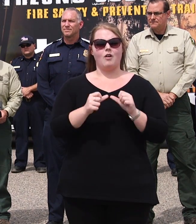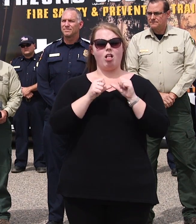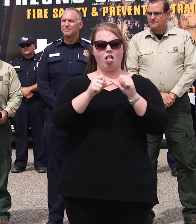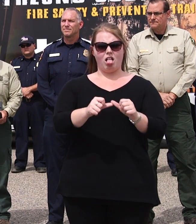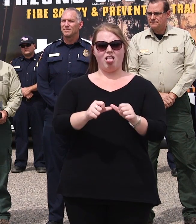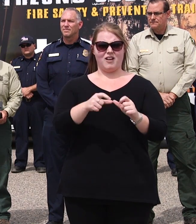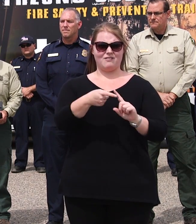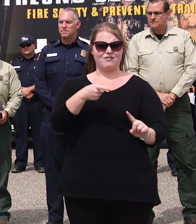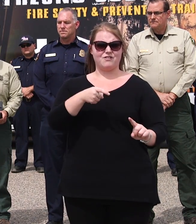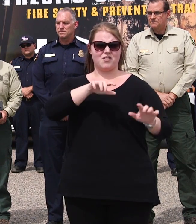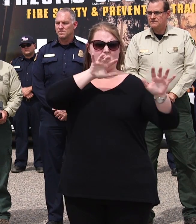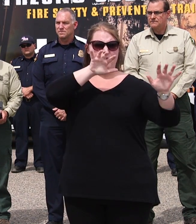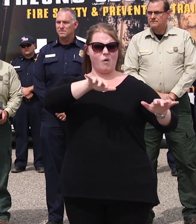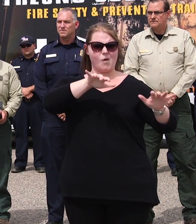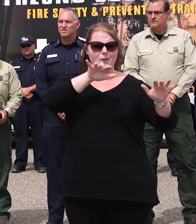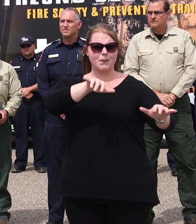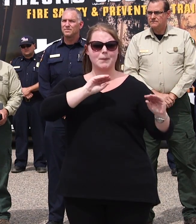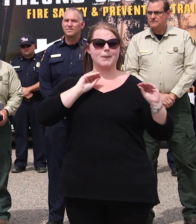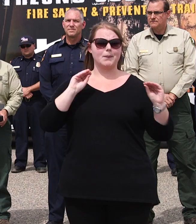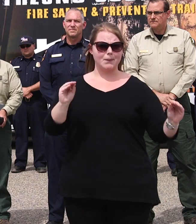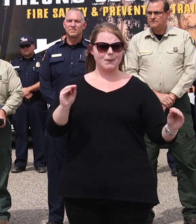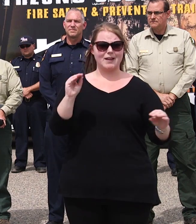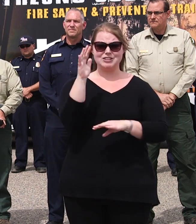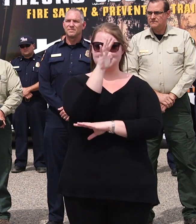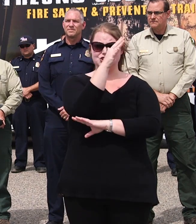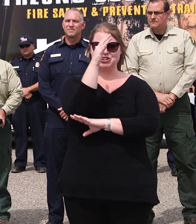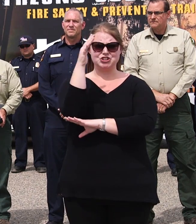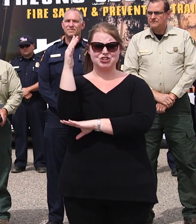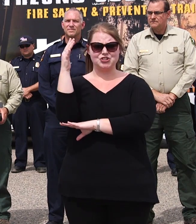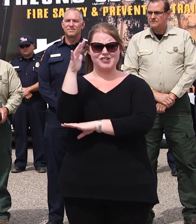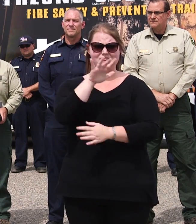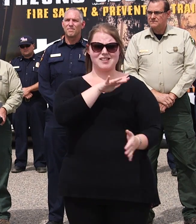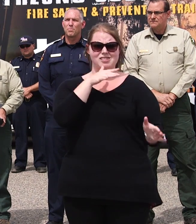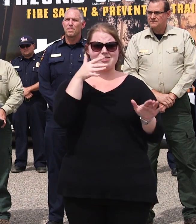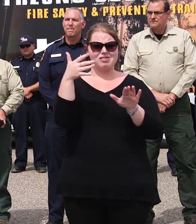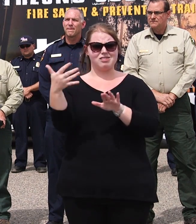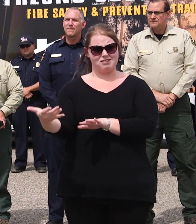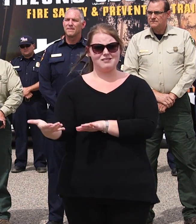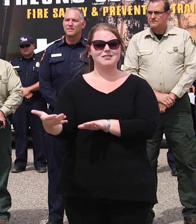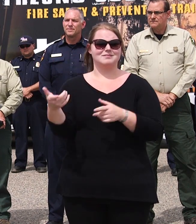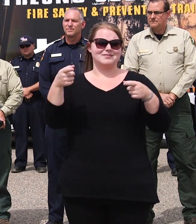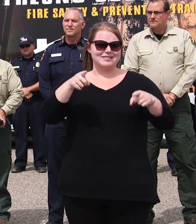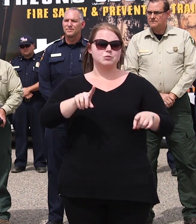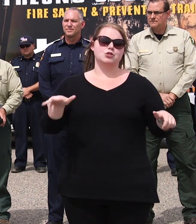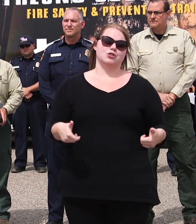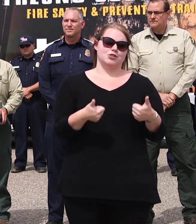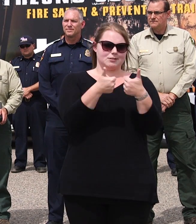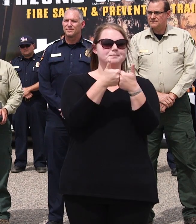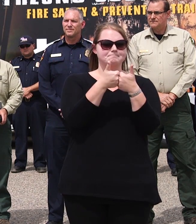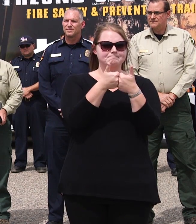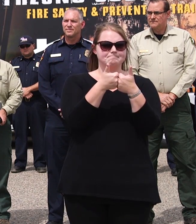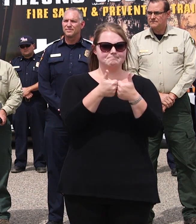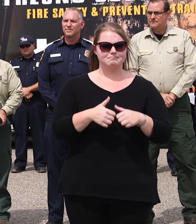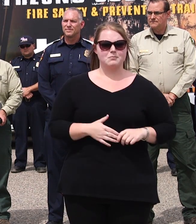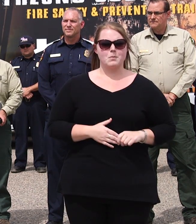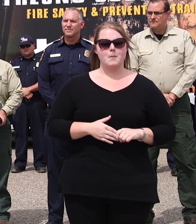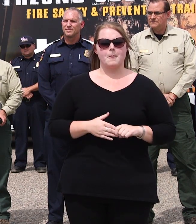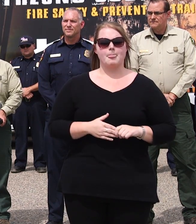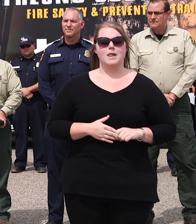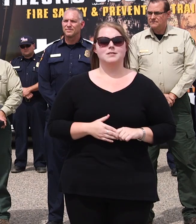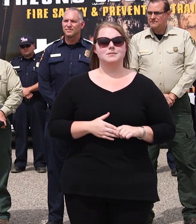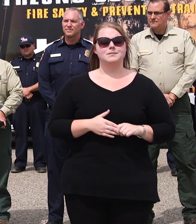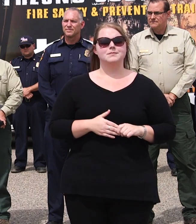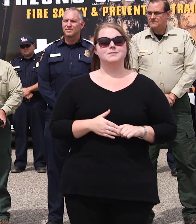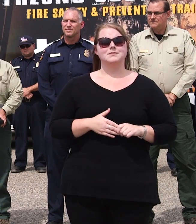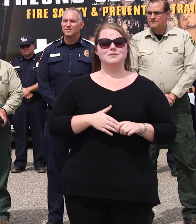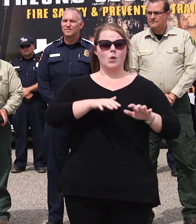of the drought and tree mortality has caused us a great number of challenges. The above